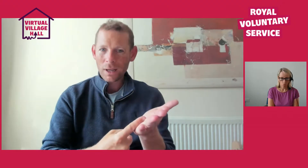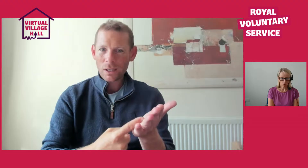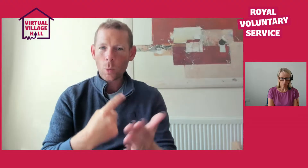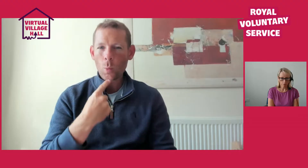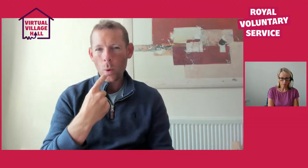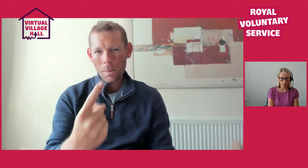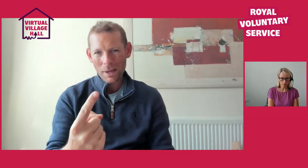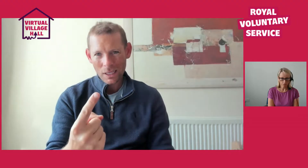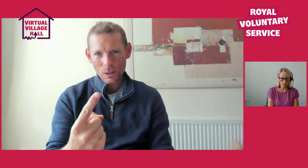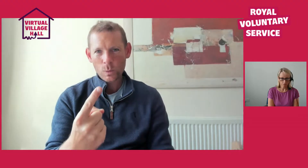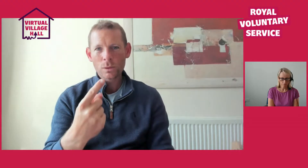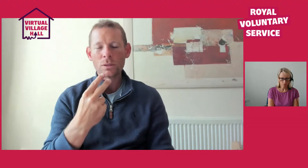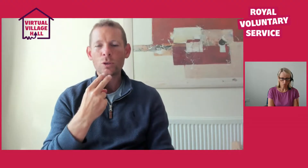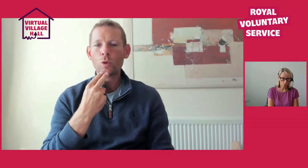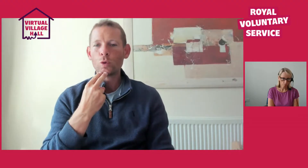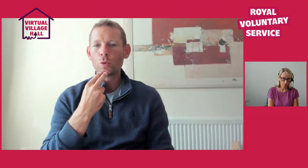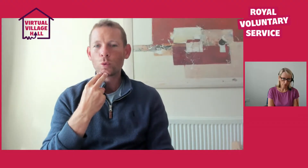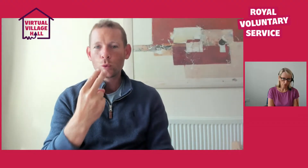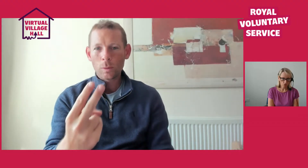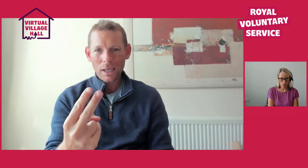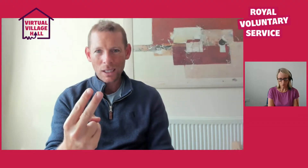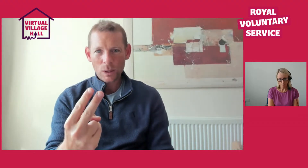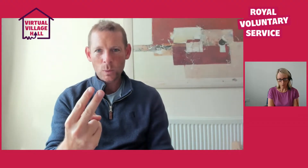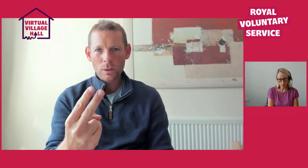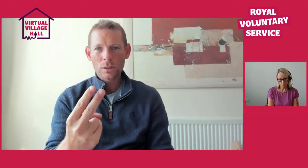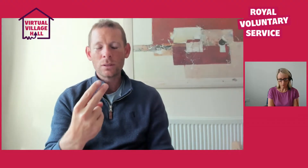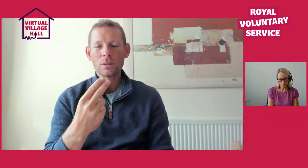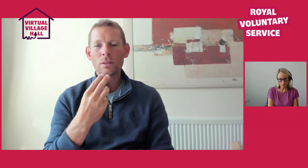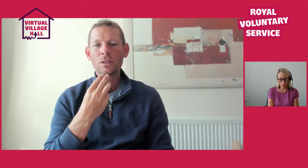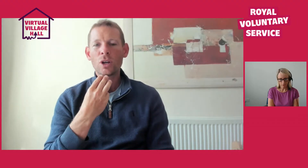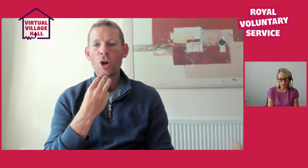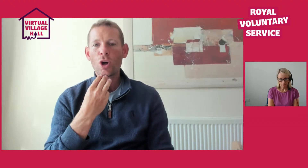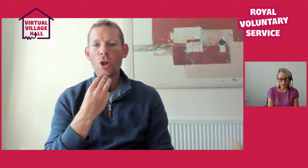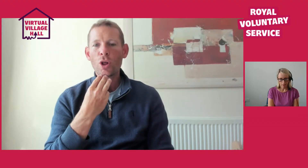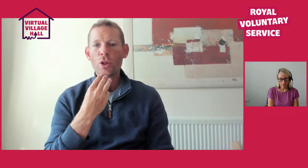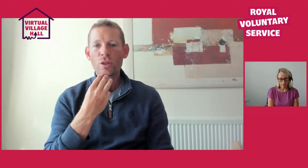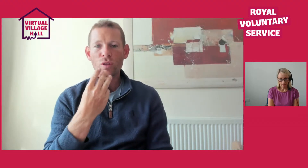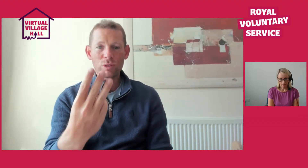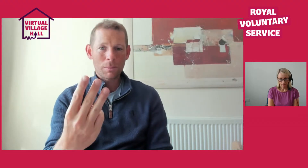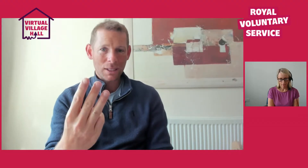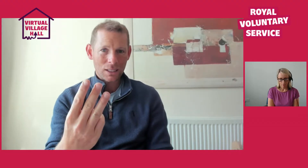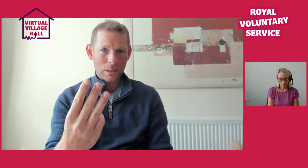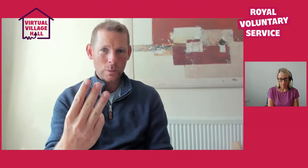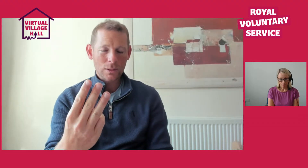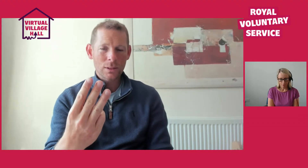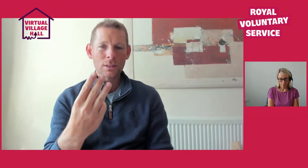So £1 or £1, £2,